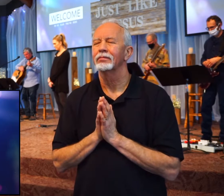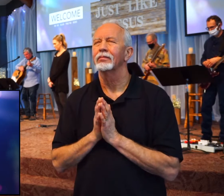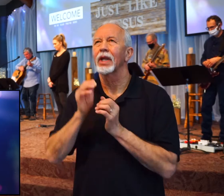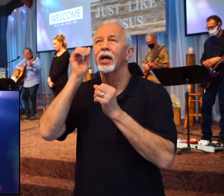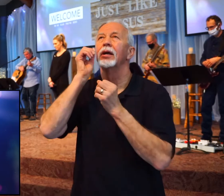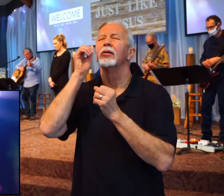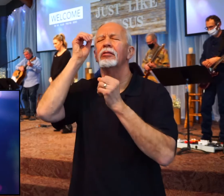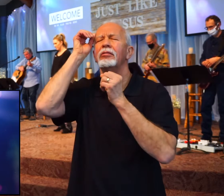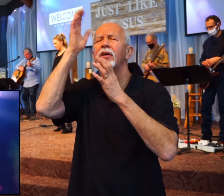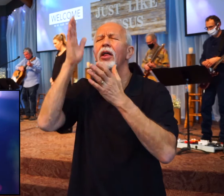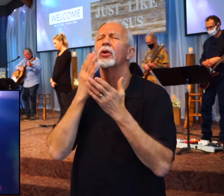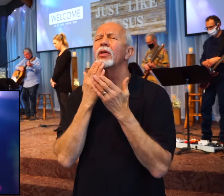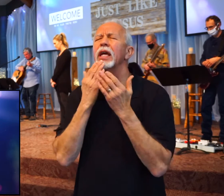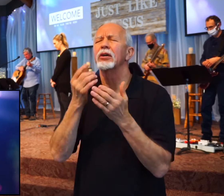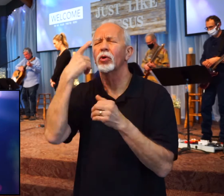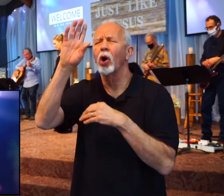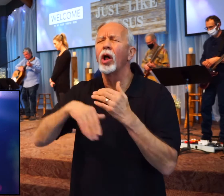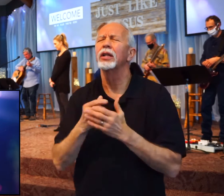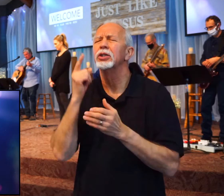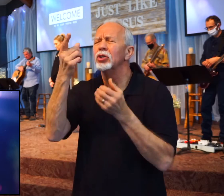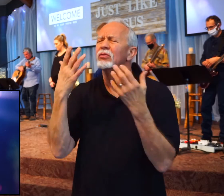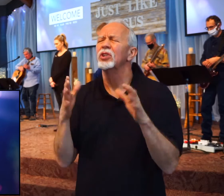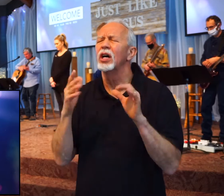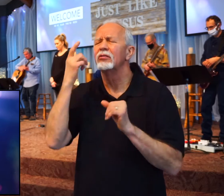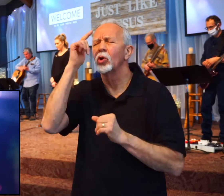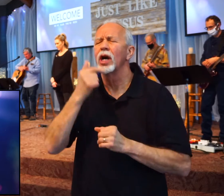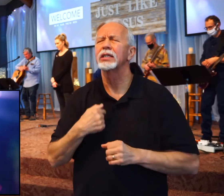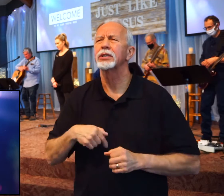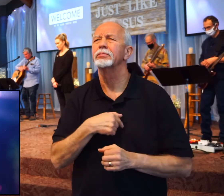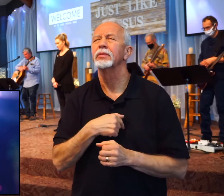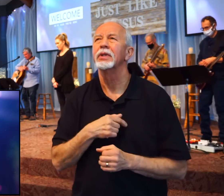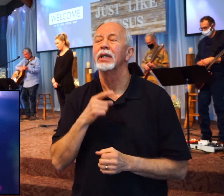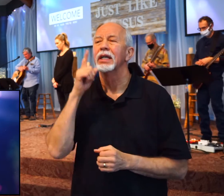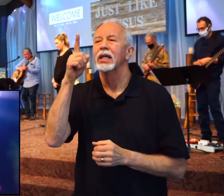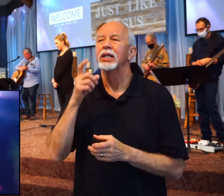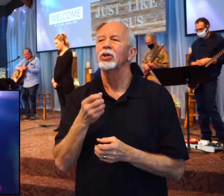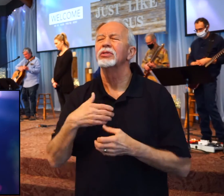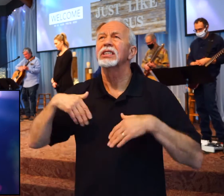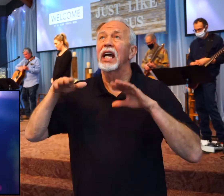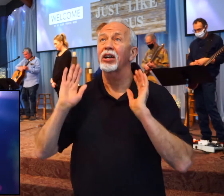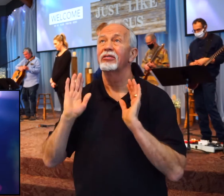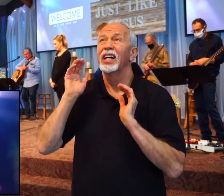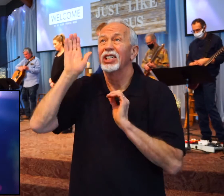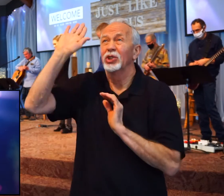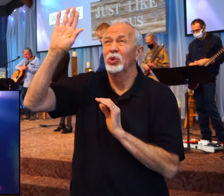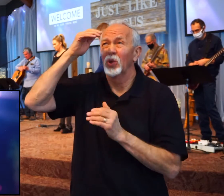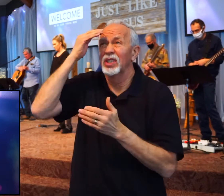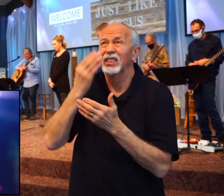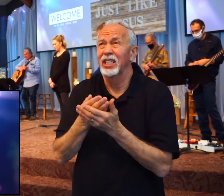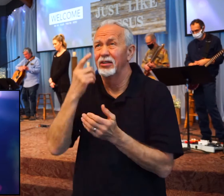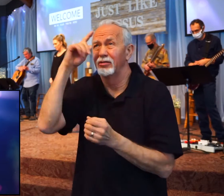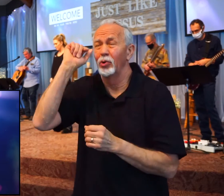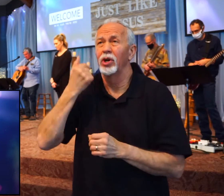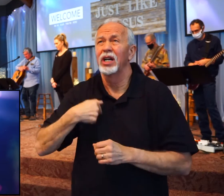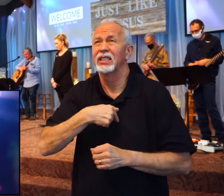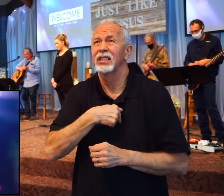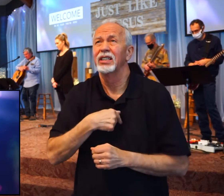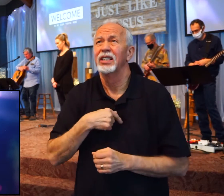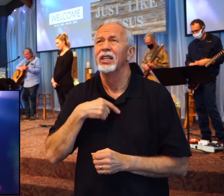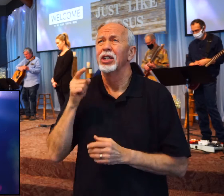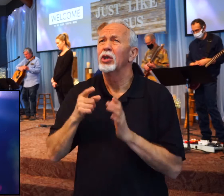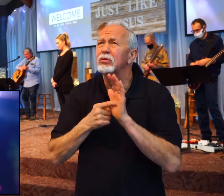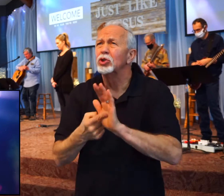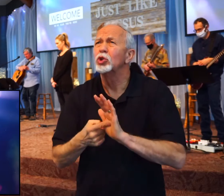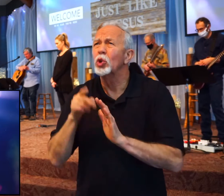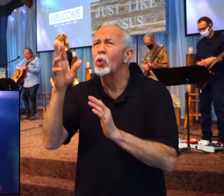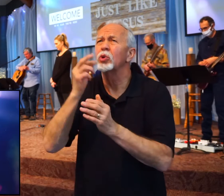Father, thank you for all that you have done for us. You have sacrificed your son for us. You have shown